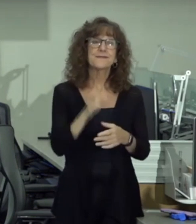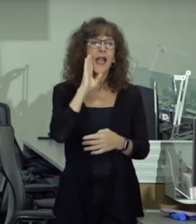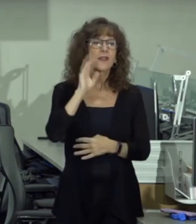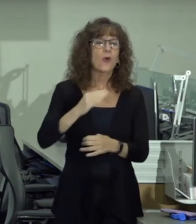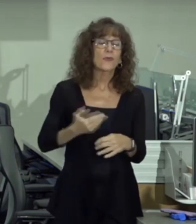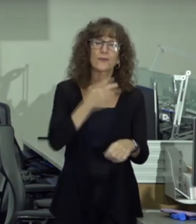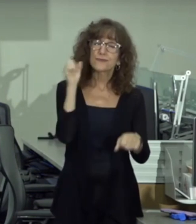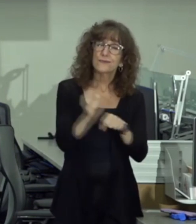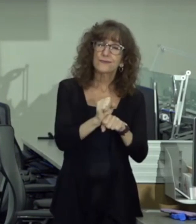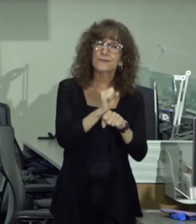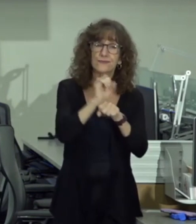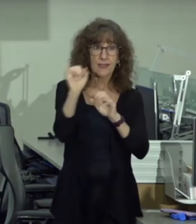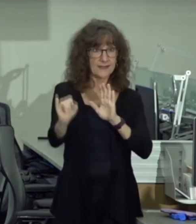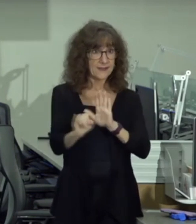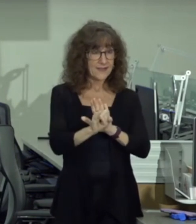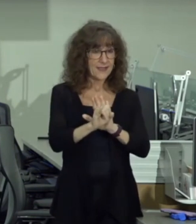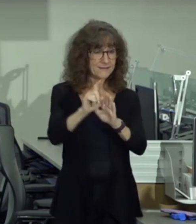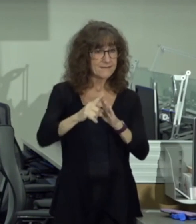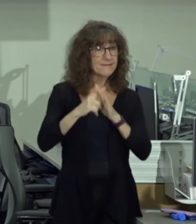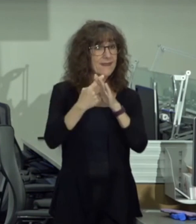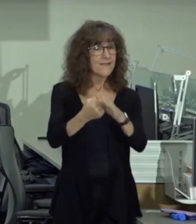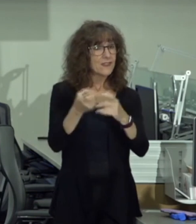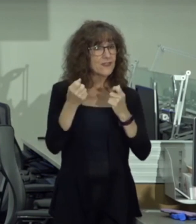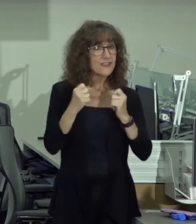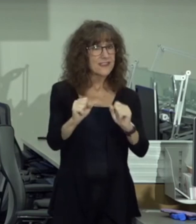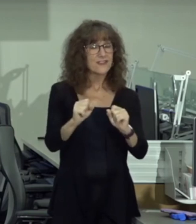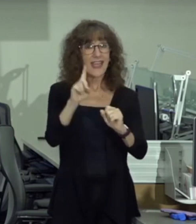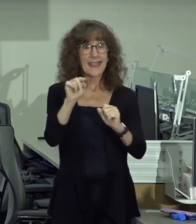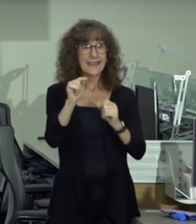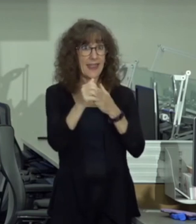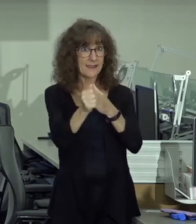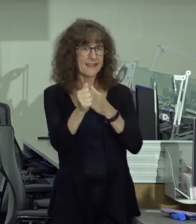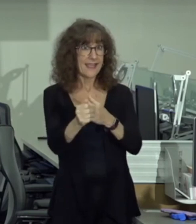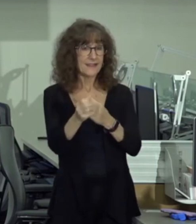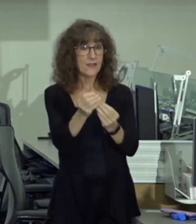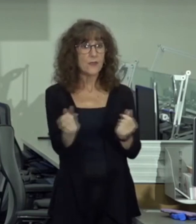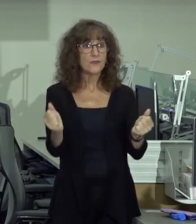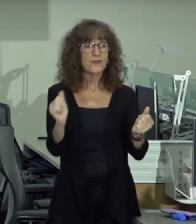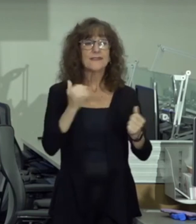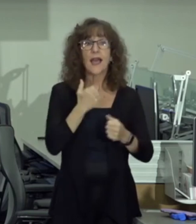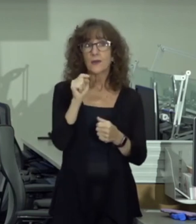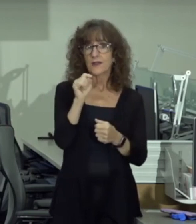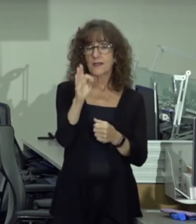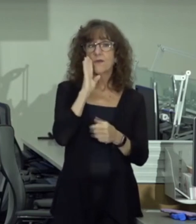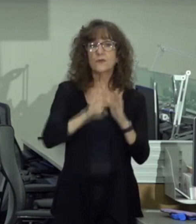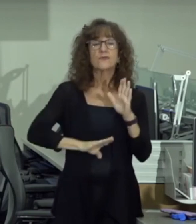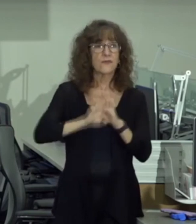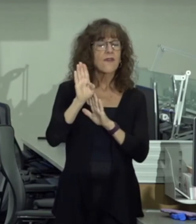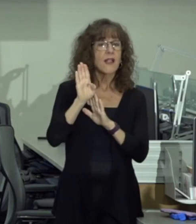that through hard work, the identification and implementation of strategic and data-driven solutions, our task force will